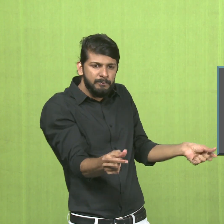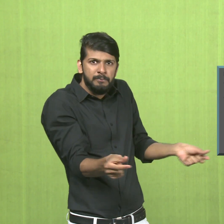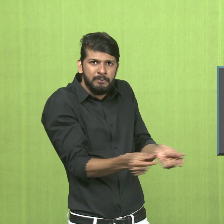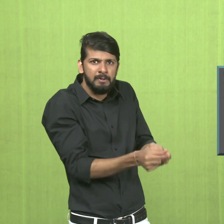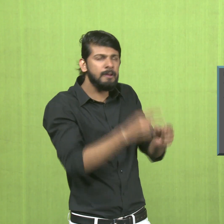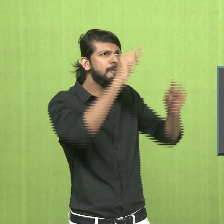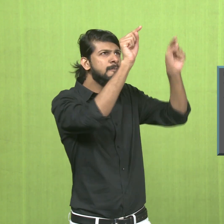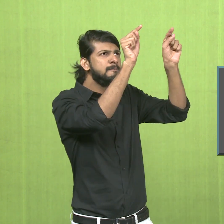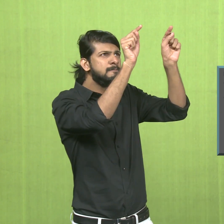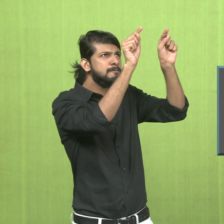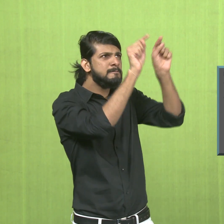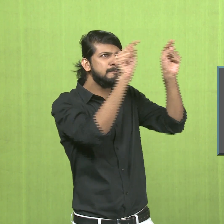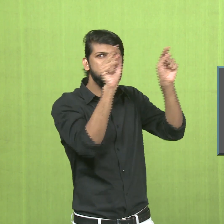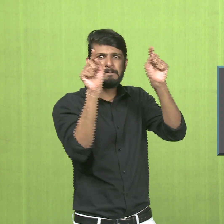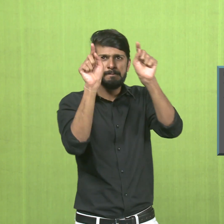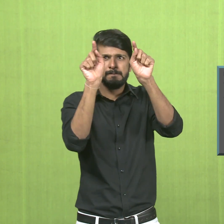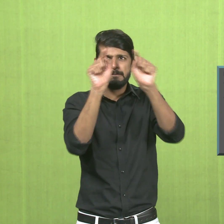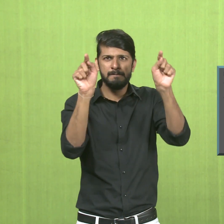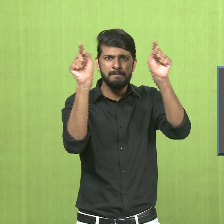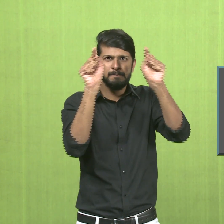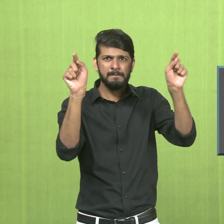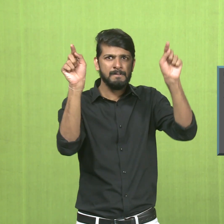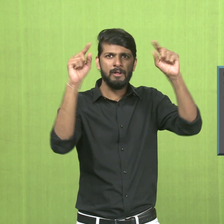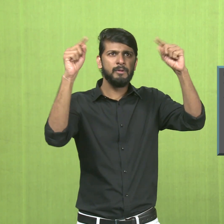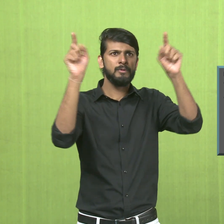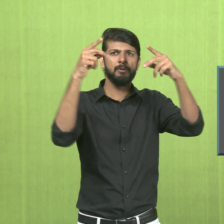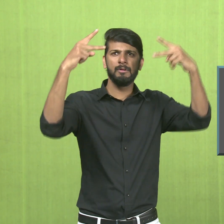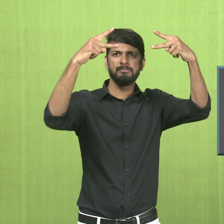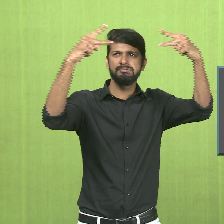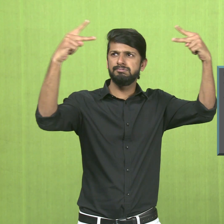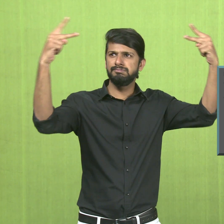white is Pithora's house.